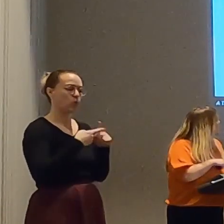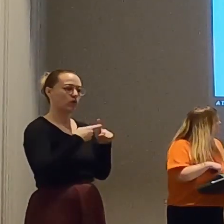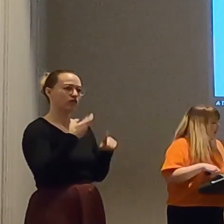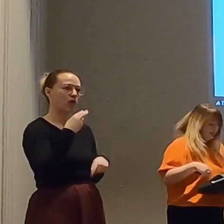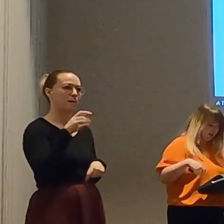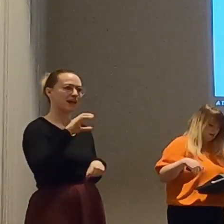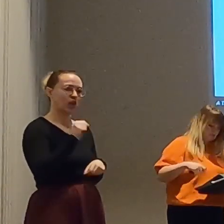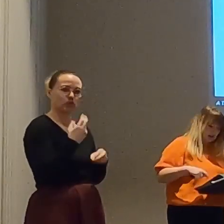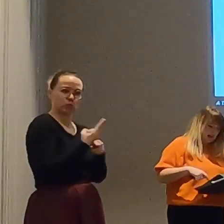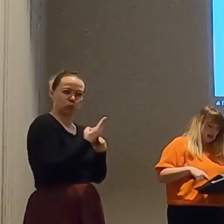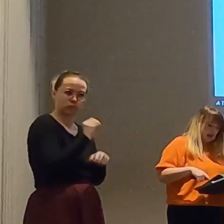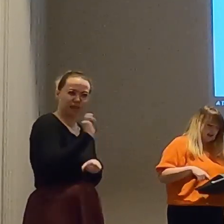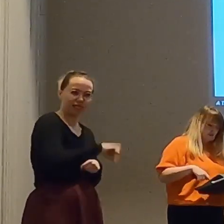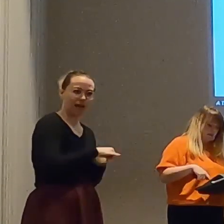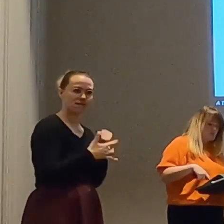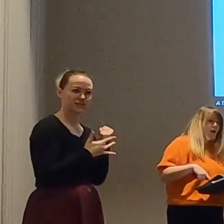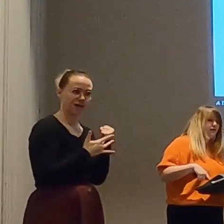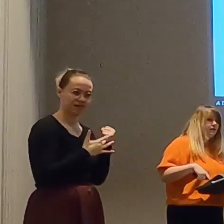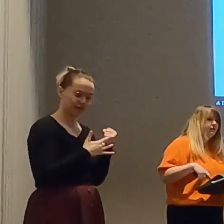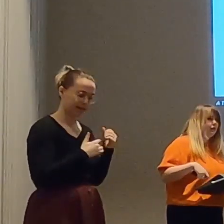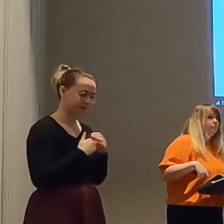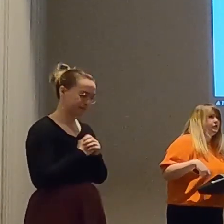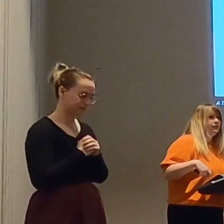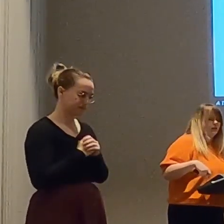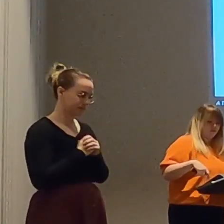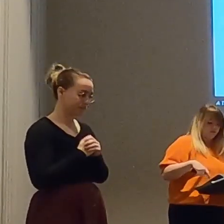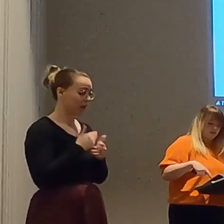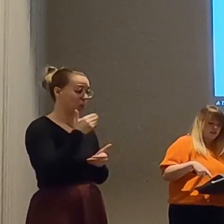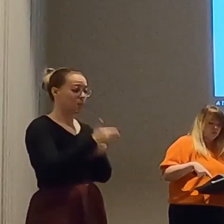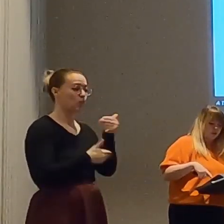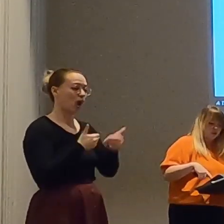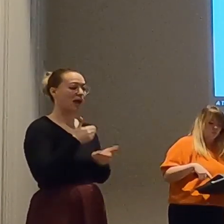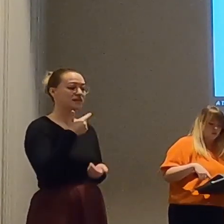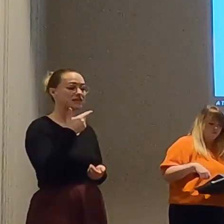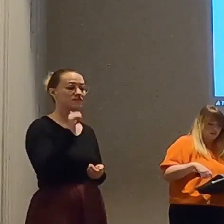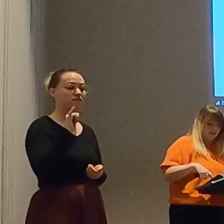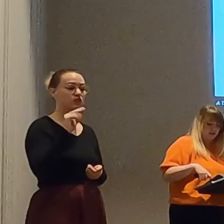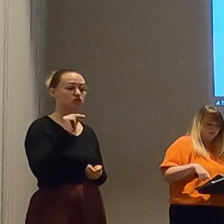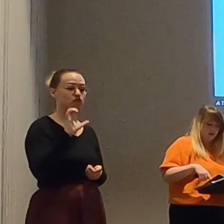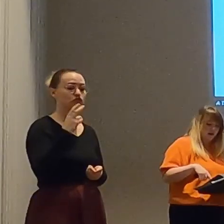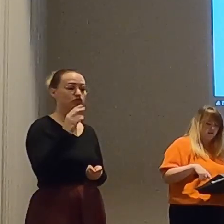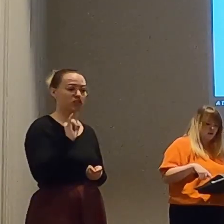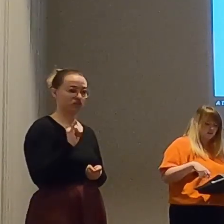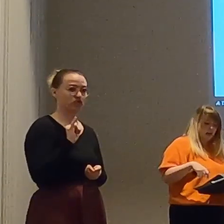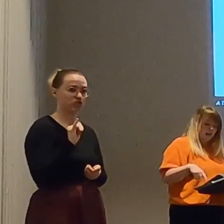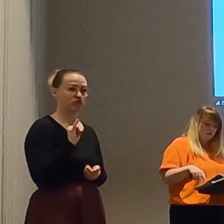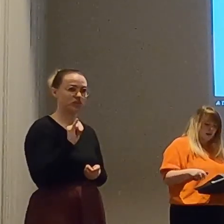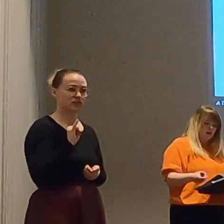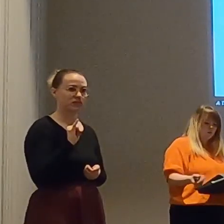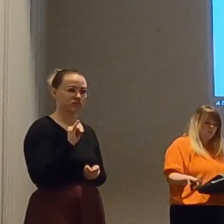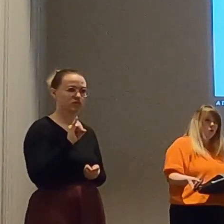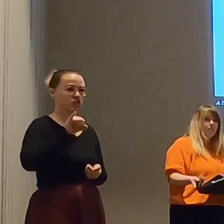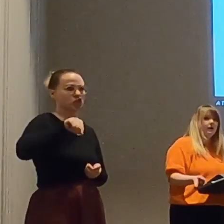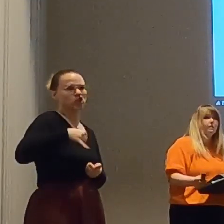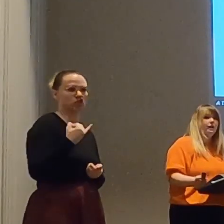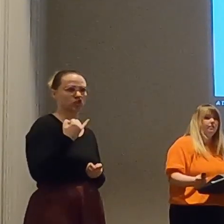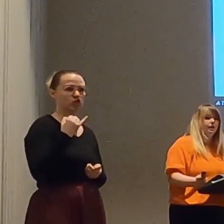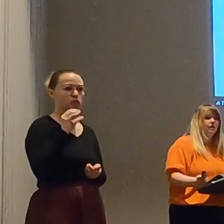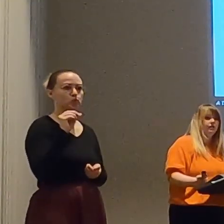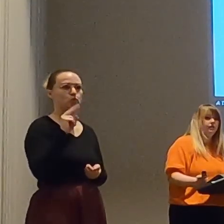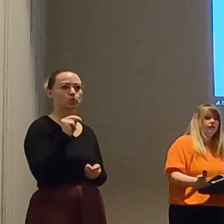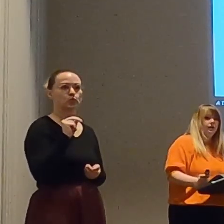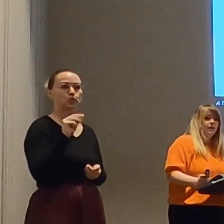this junchi technique. And the process of junchi is similar to wool felting and involves handmade